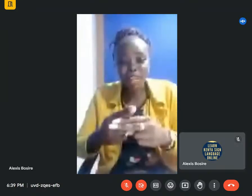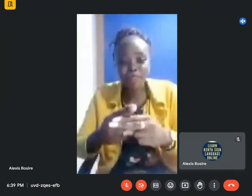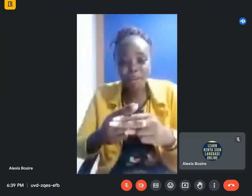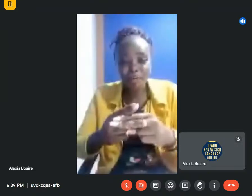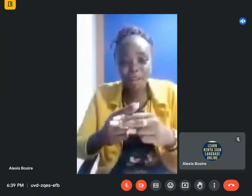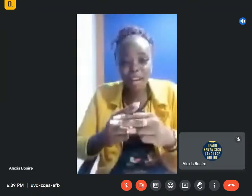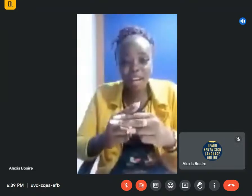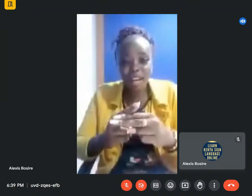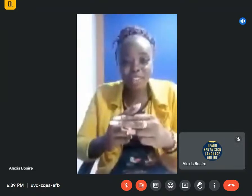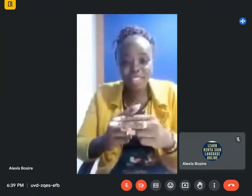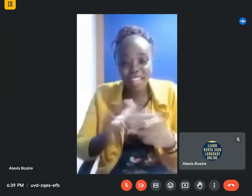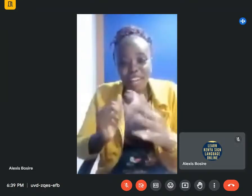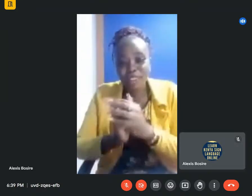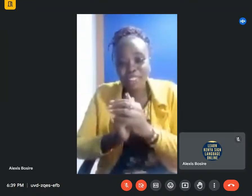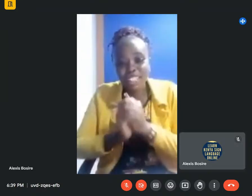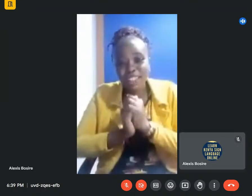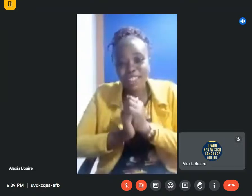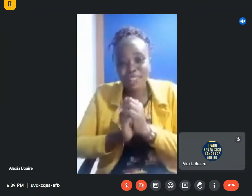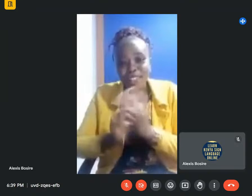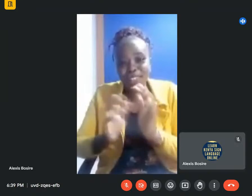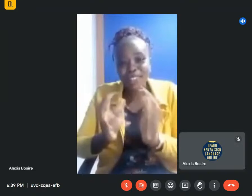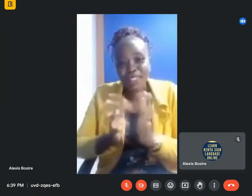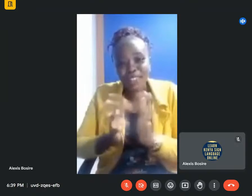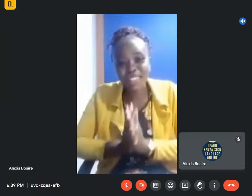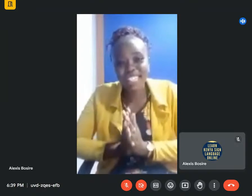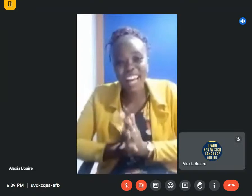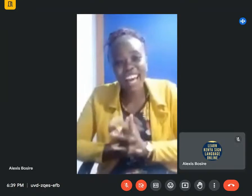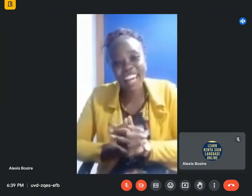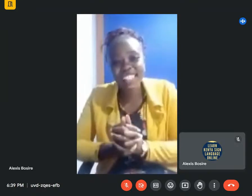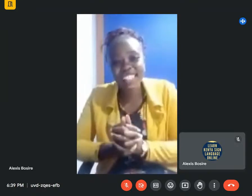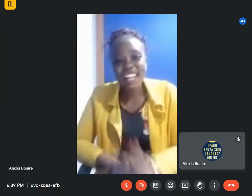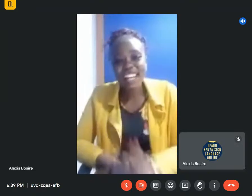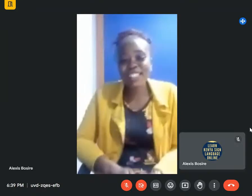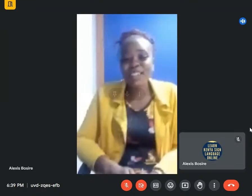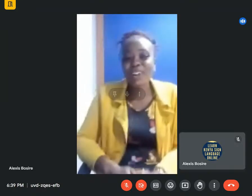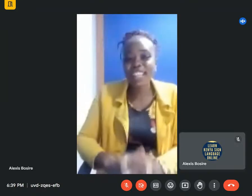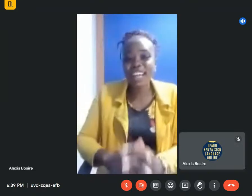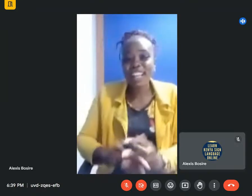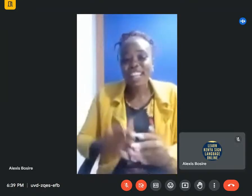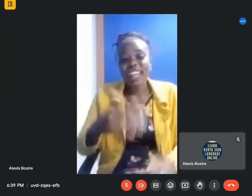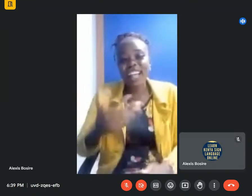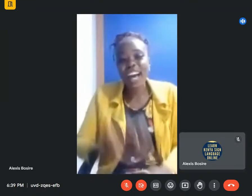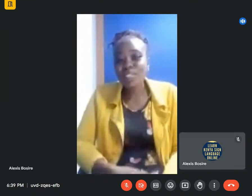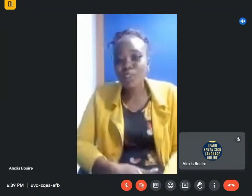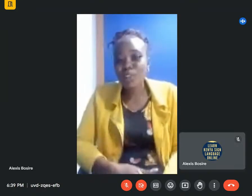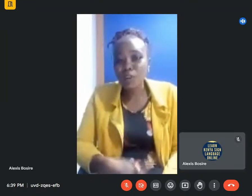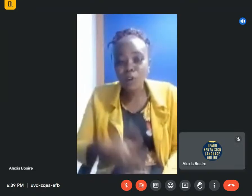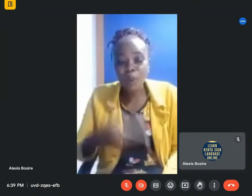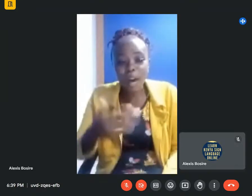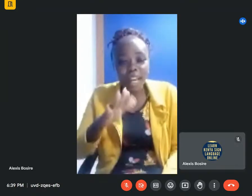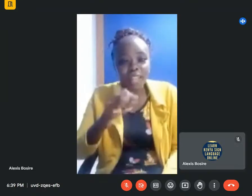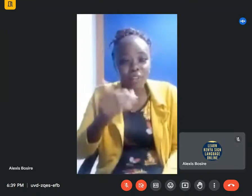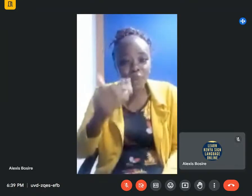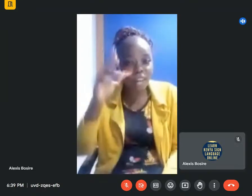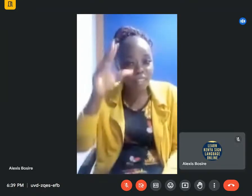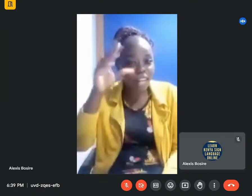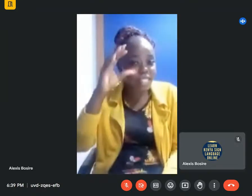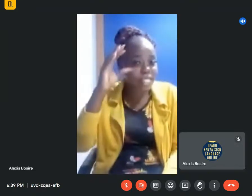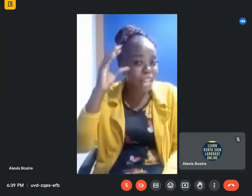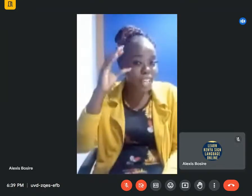know you've gotten lost because you don't know the signs. So they'll ask you, why do you have that sign